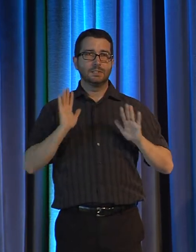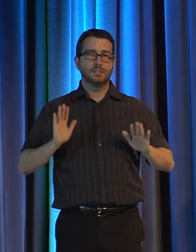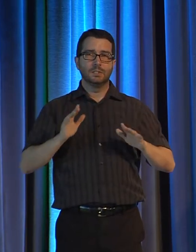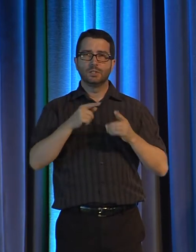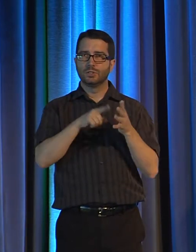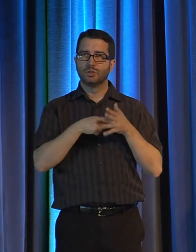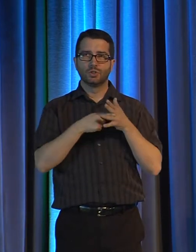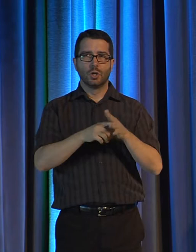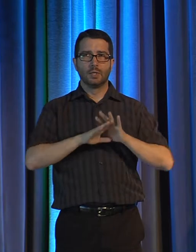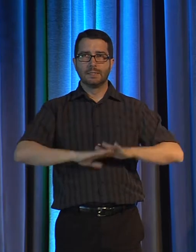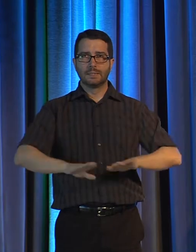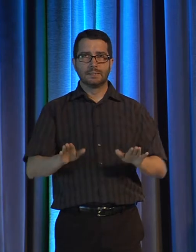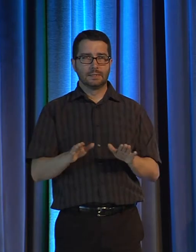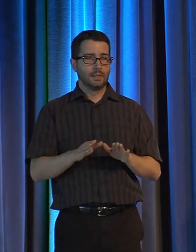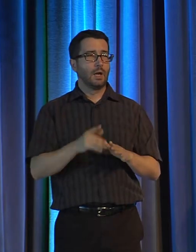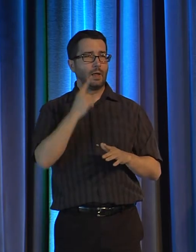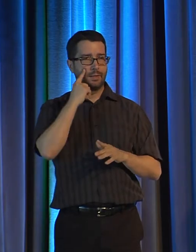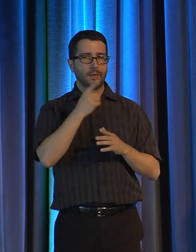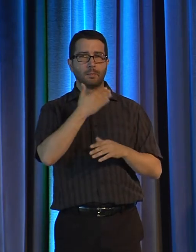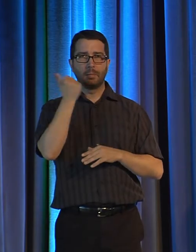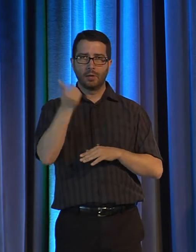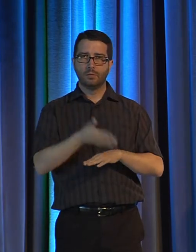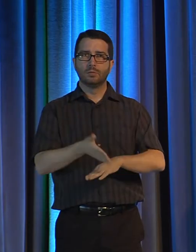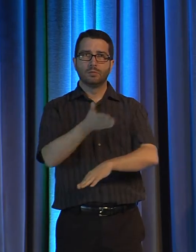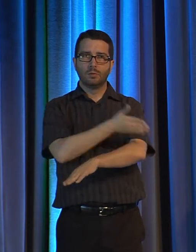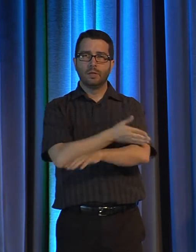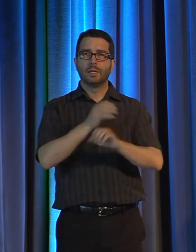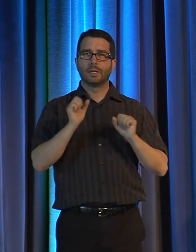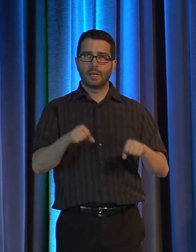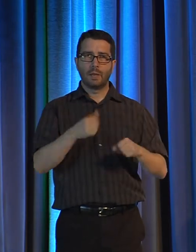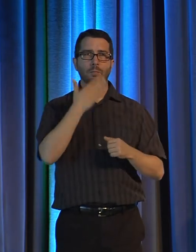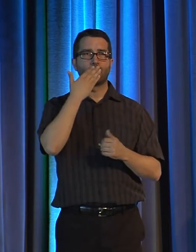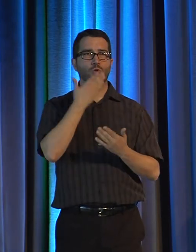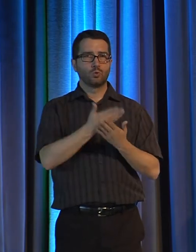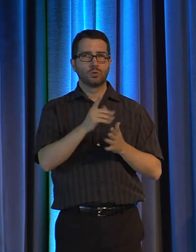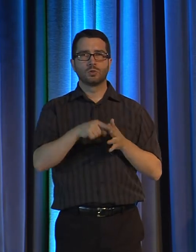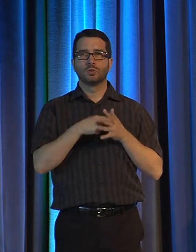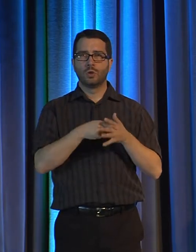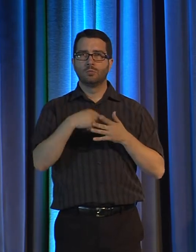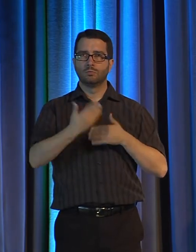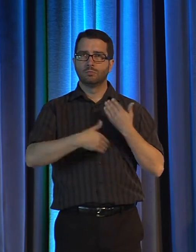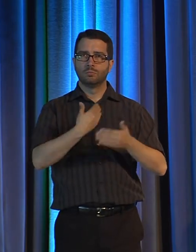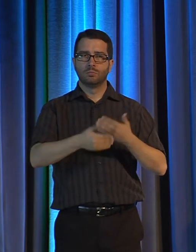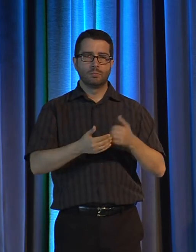in terms of engaging community health boards, but we've got a good running start to do that.